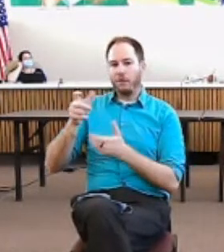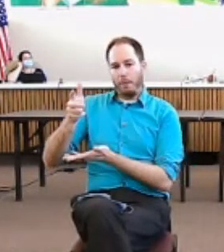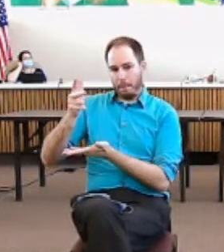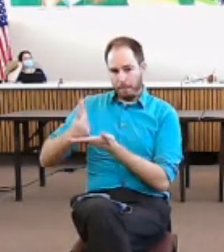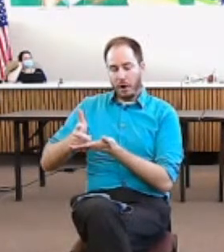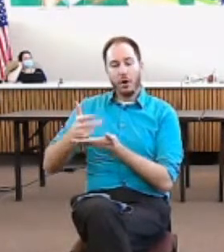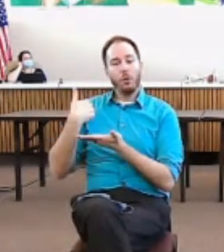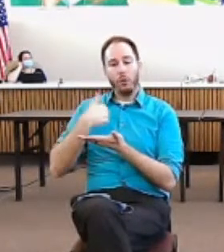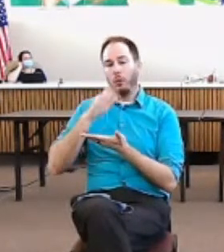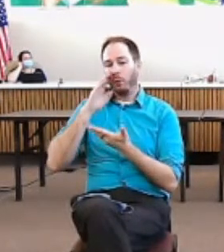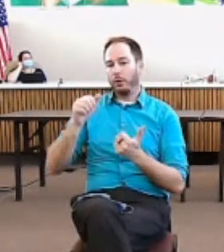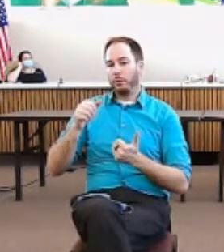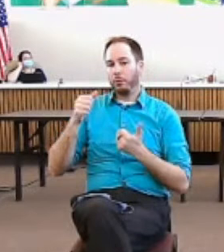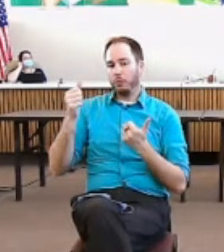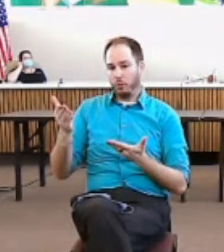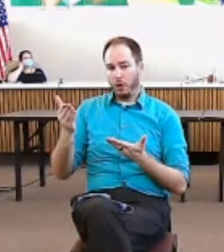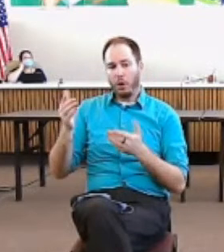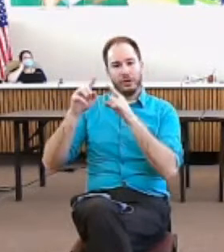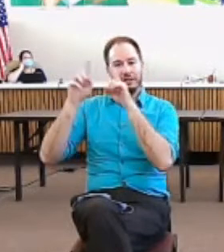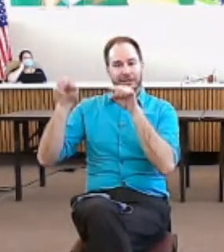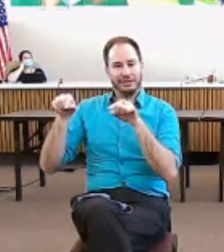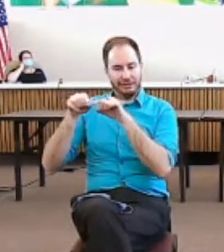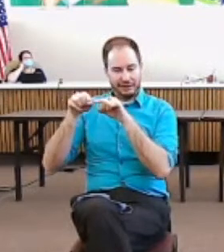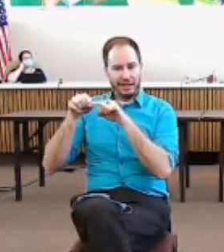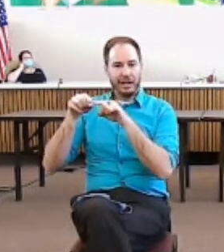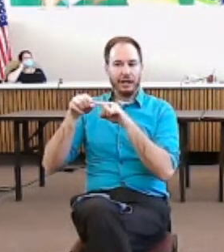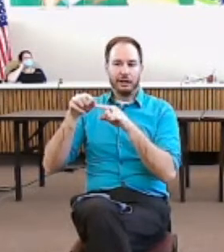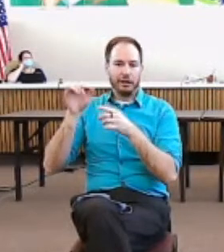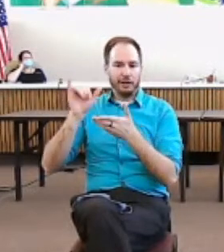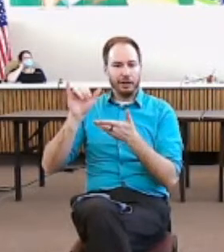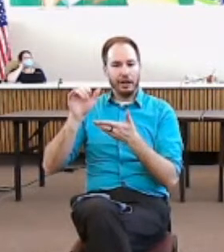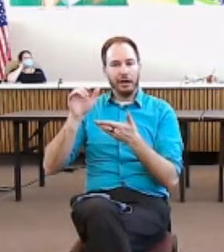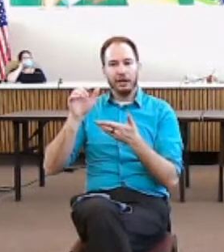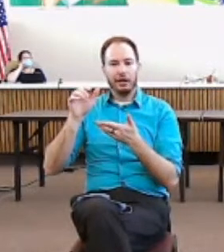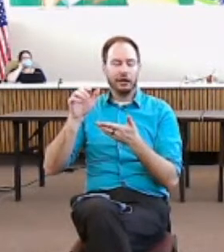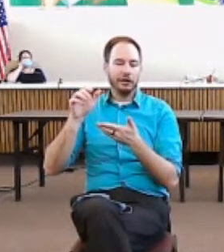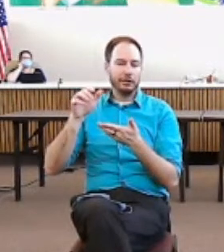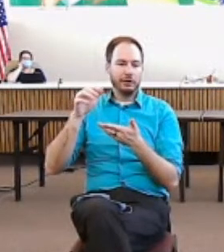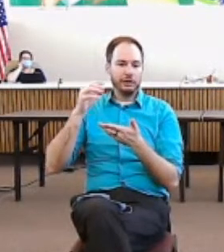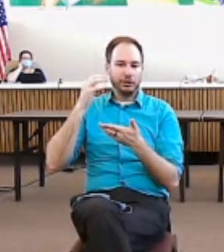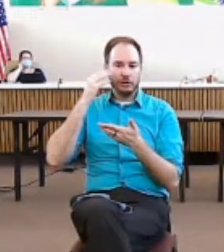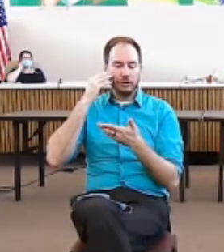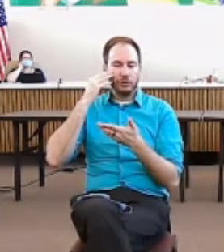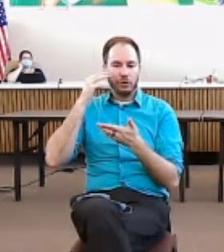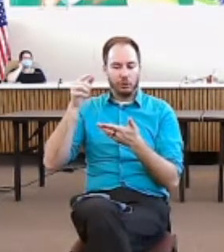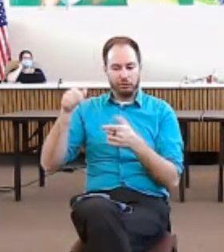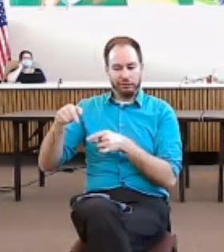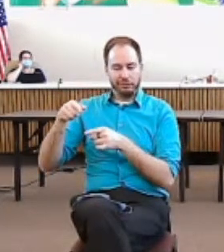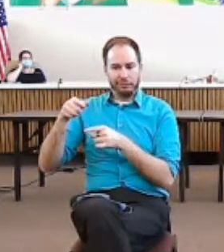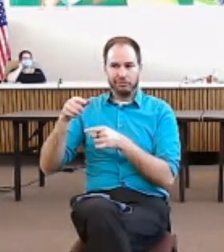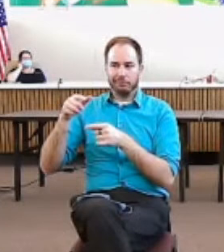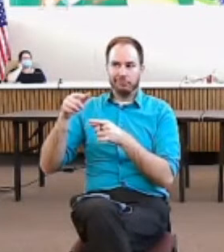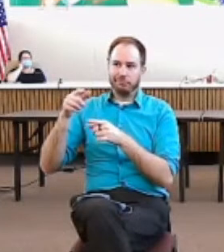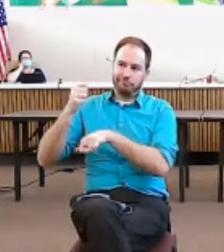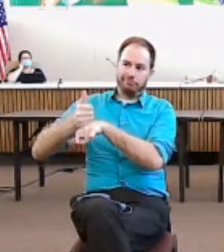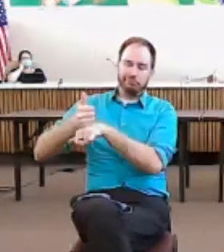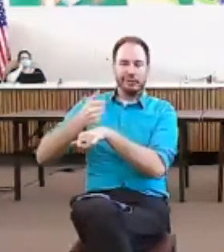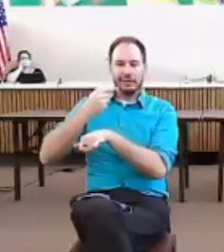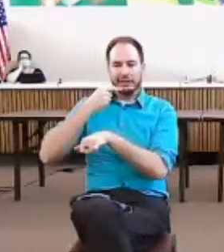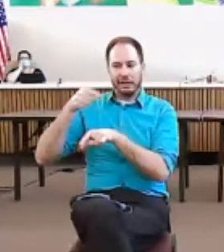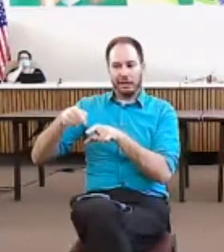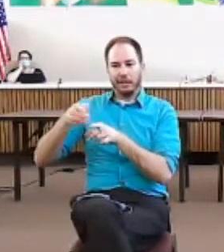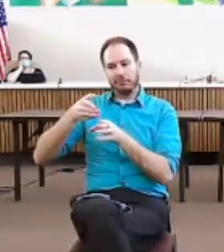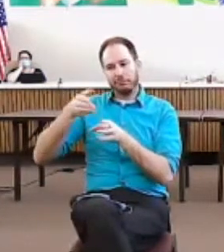are proposing takeout signage. Think of like an ADA parking sign on a pole that designates parking spaces adjacent